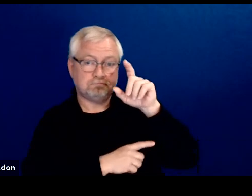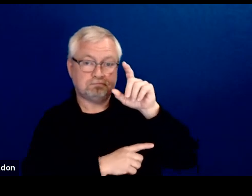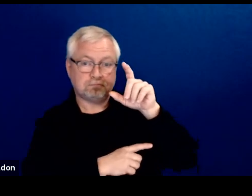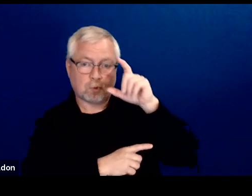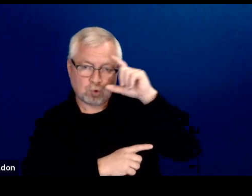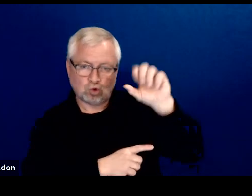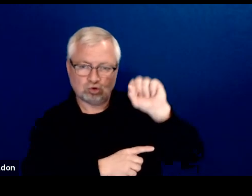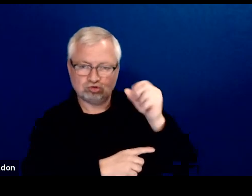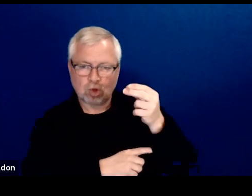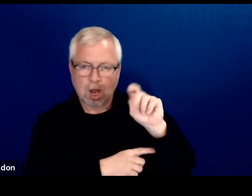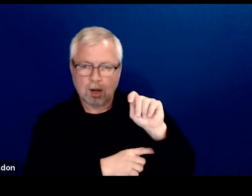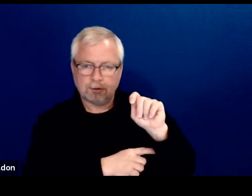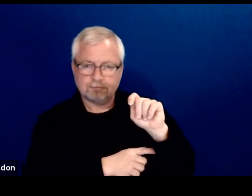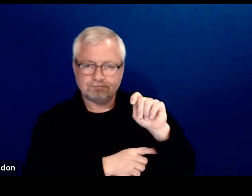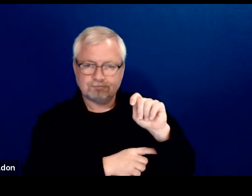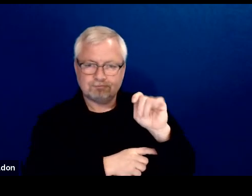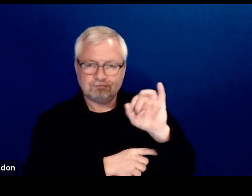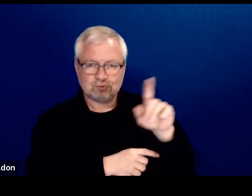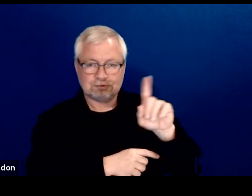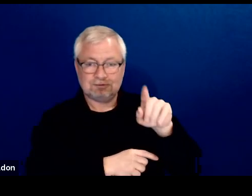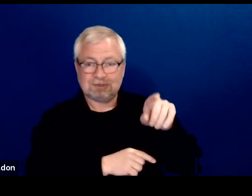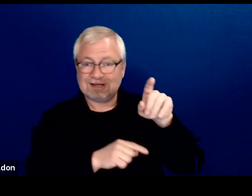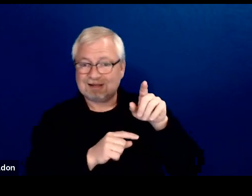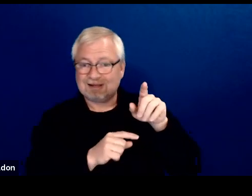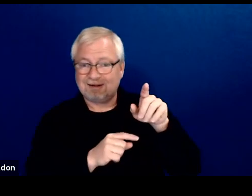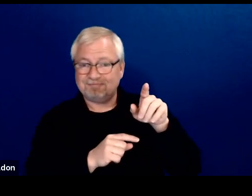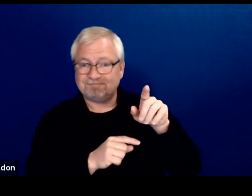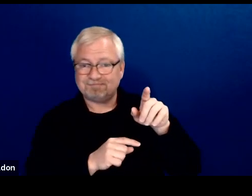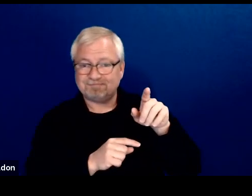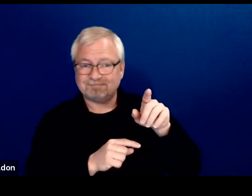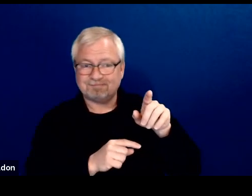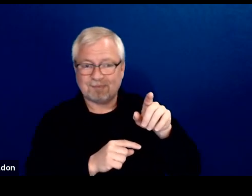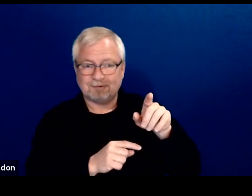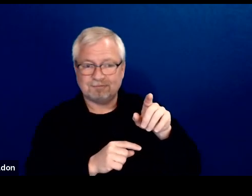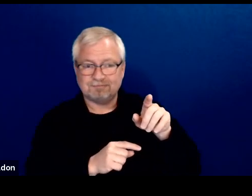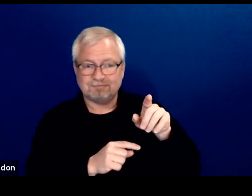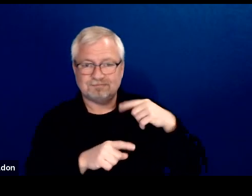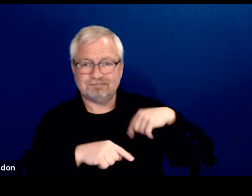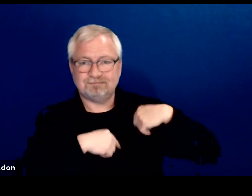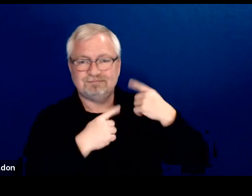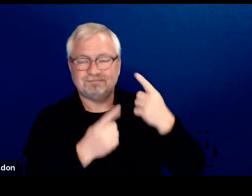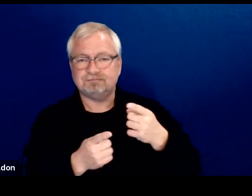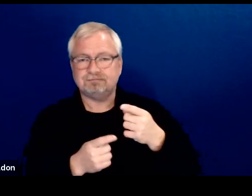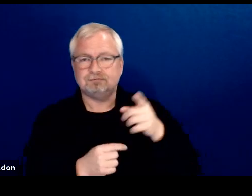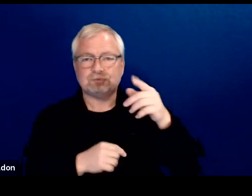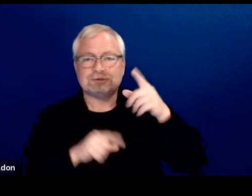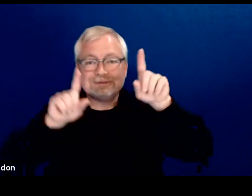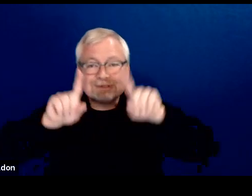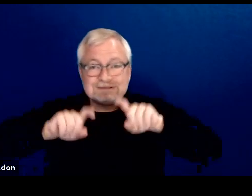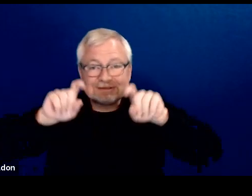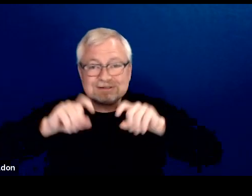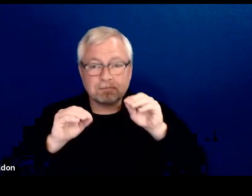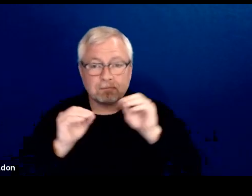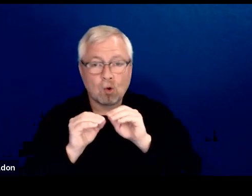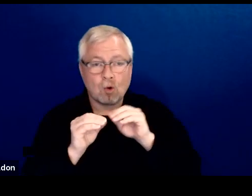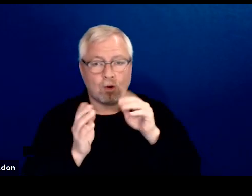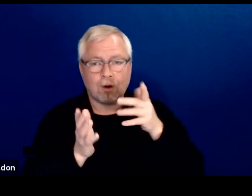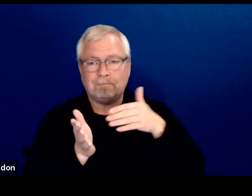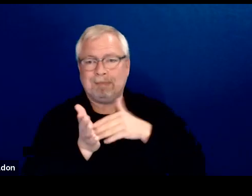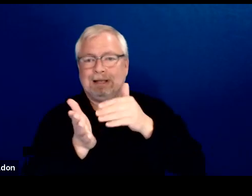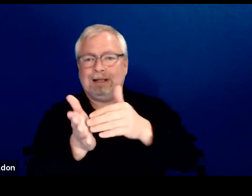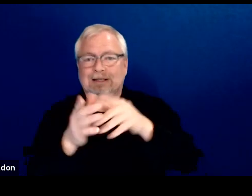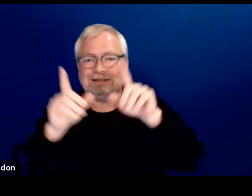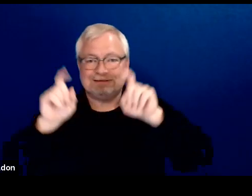going to step up the capacity here so to make sure we can test millions in Minnesota. Because it's really great when you give a number like we have 1 million tests,